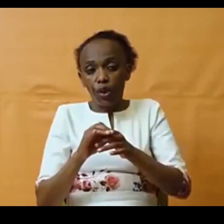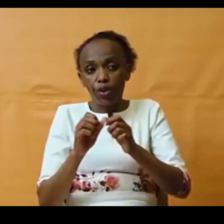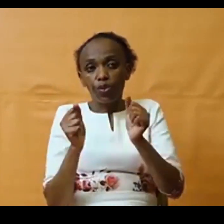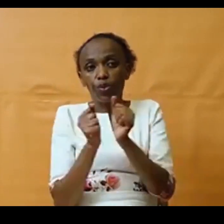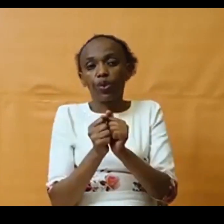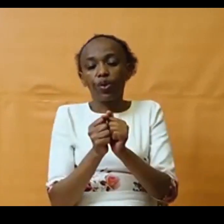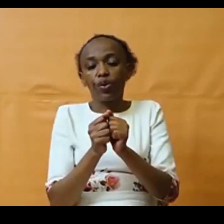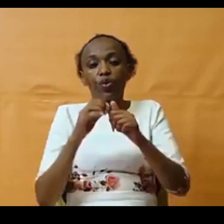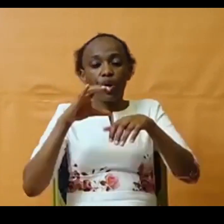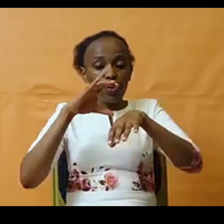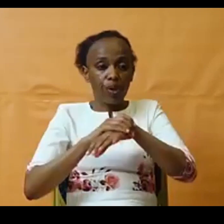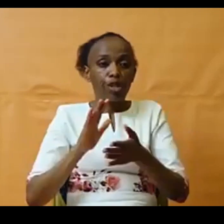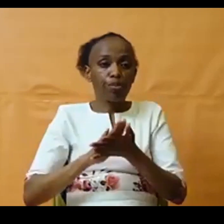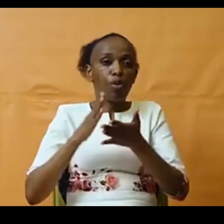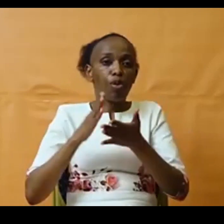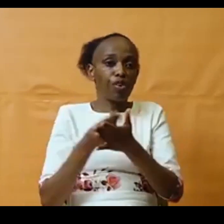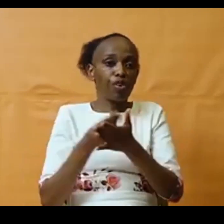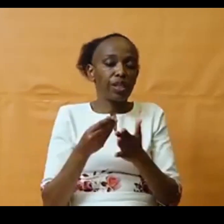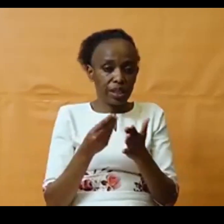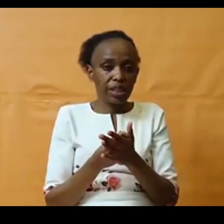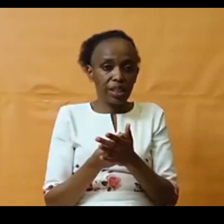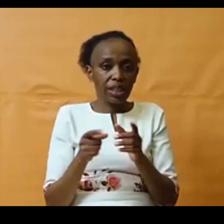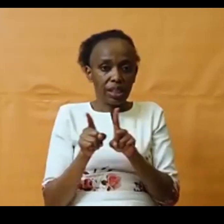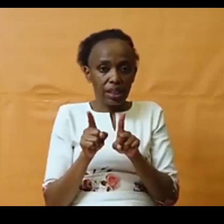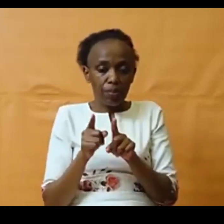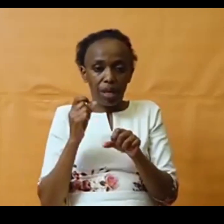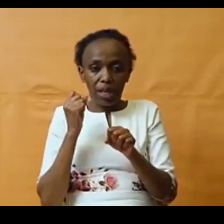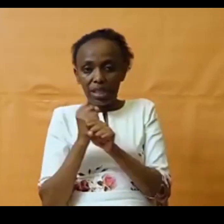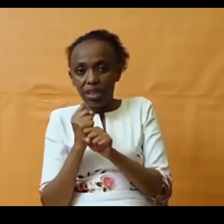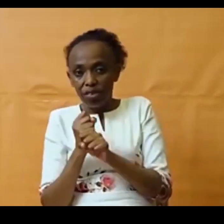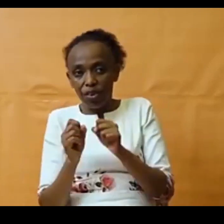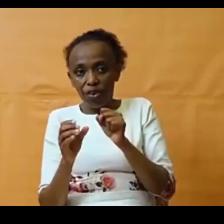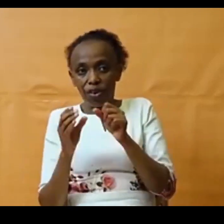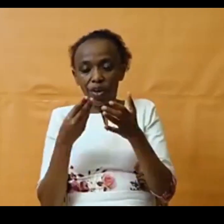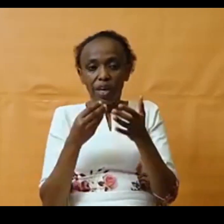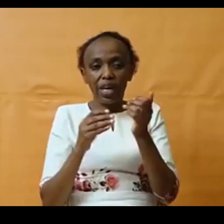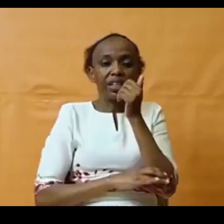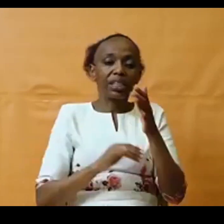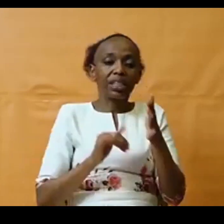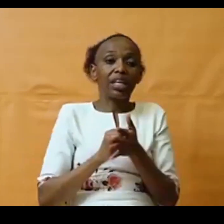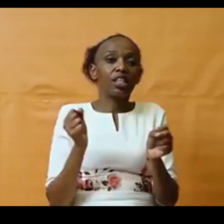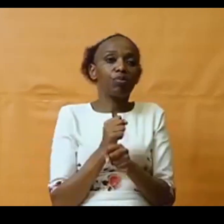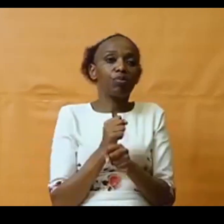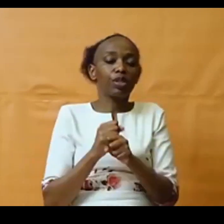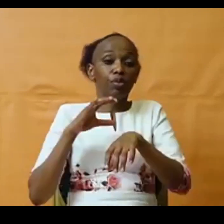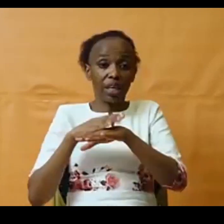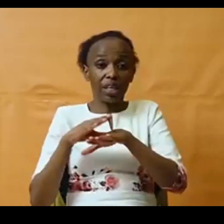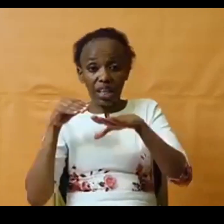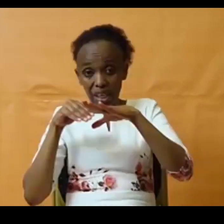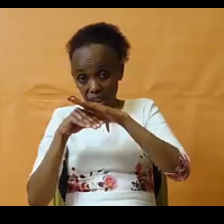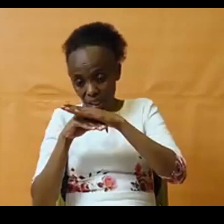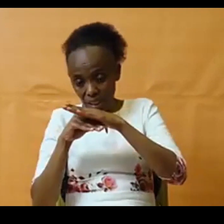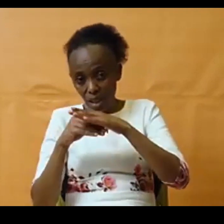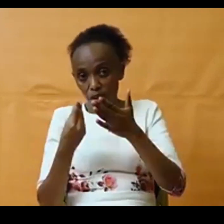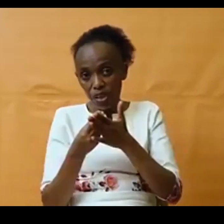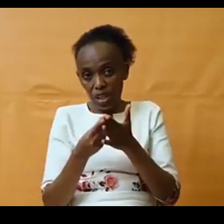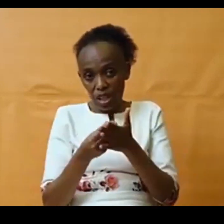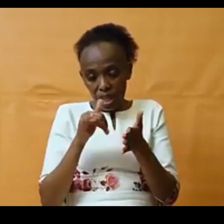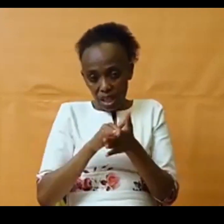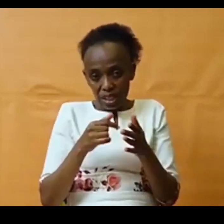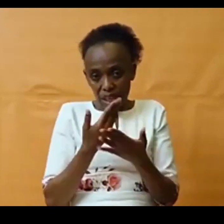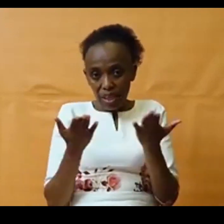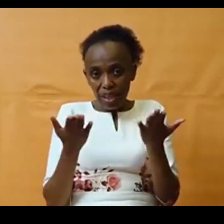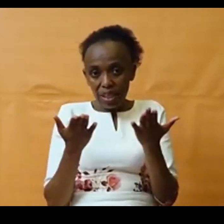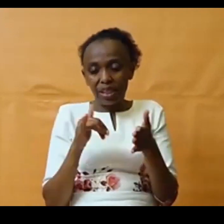like the Grameen Bank did for countries that couldn't get access to finance? These are things that China itself has also done,